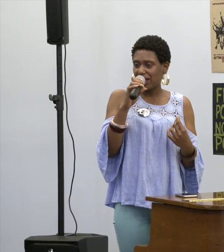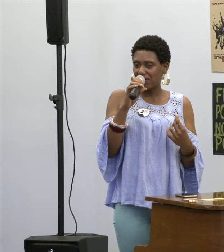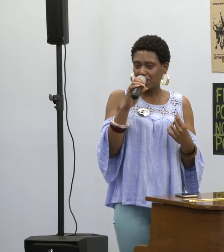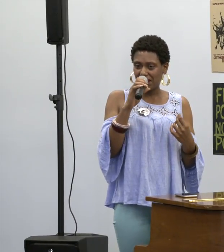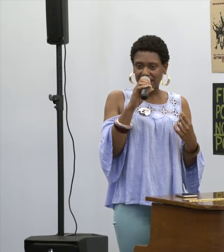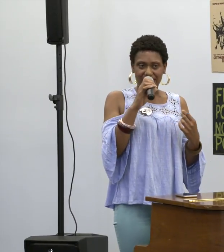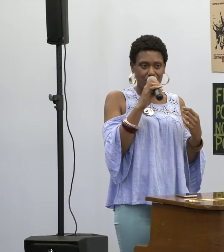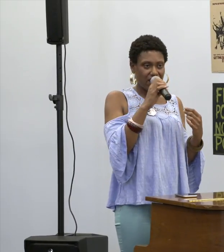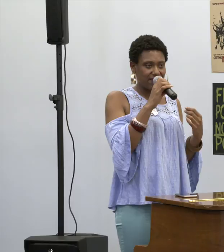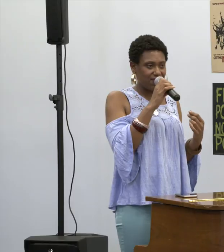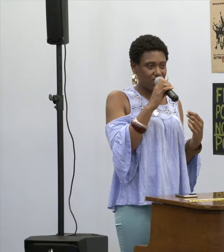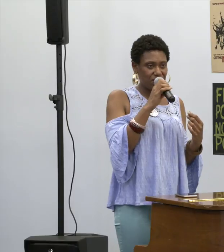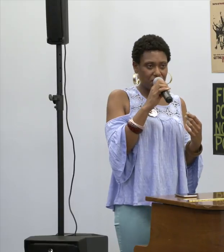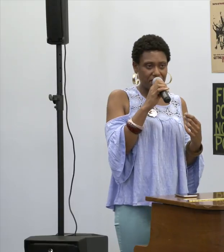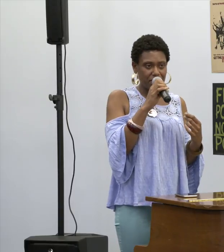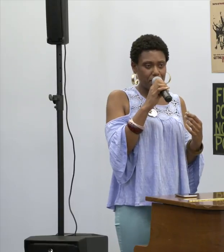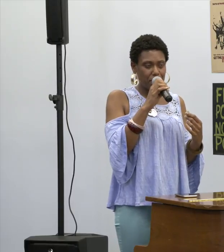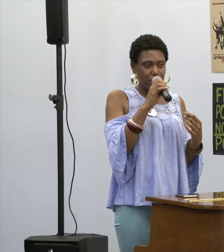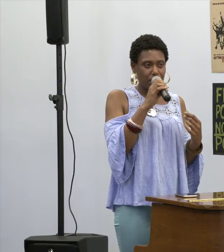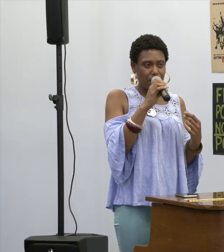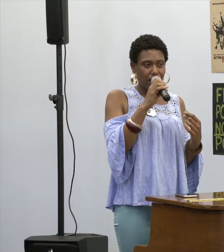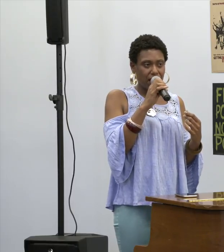song, so I'm not going to spend a lot of time trying to teach this one,